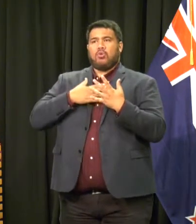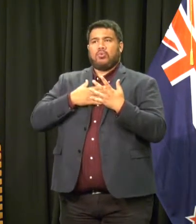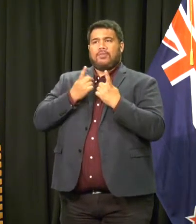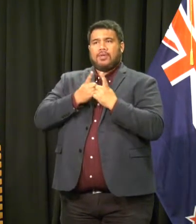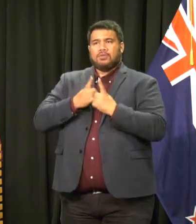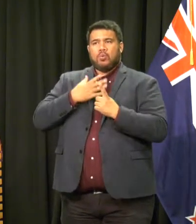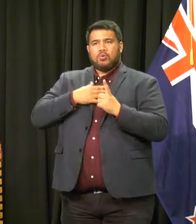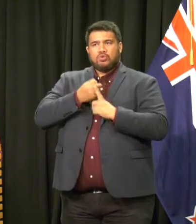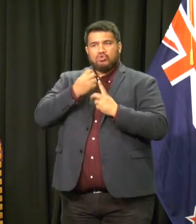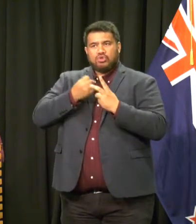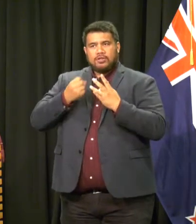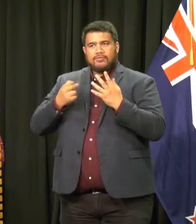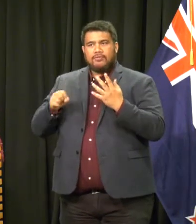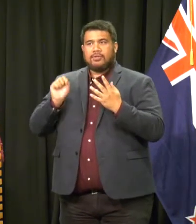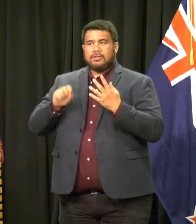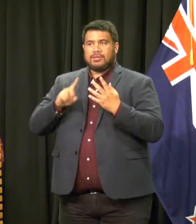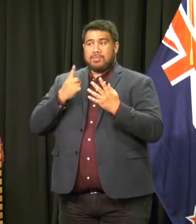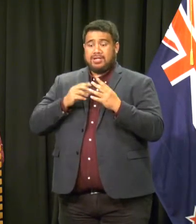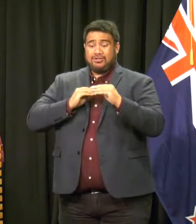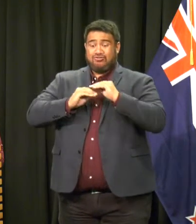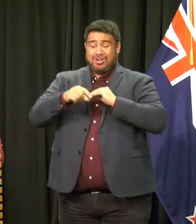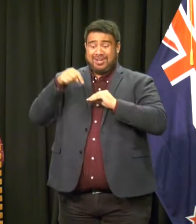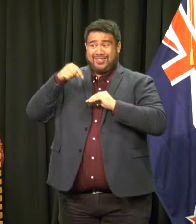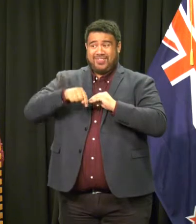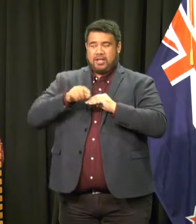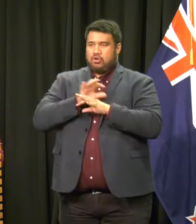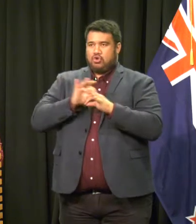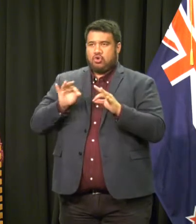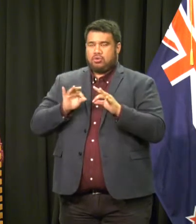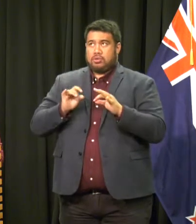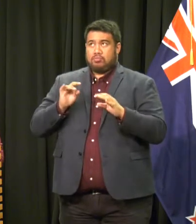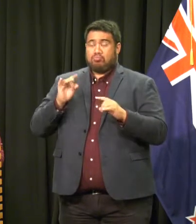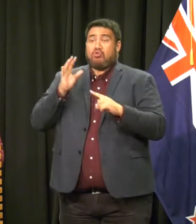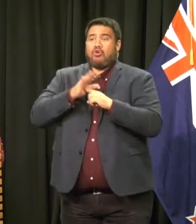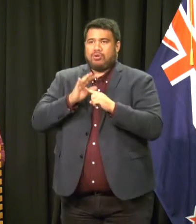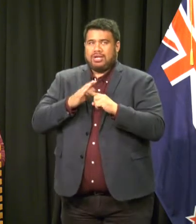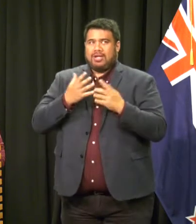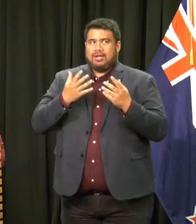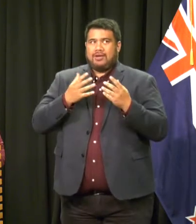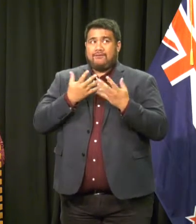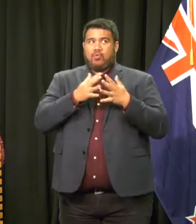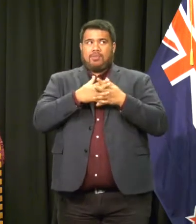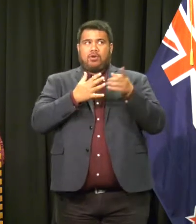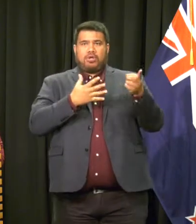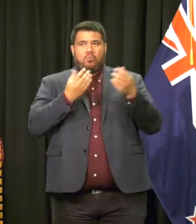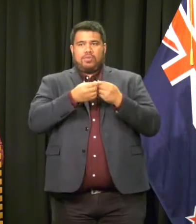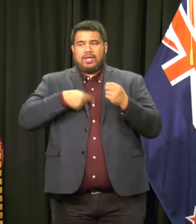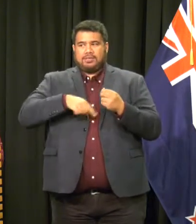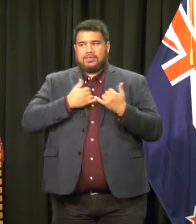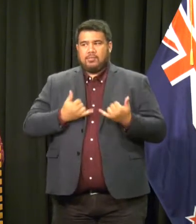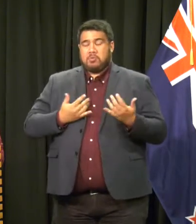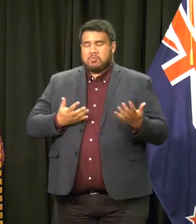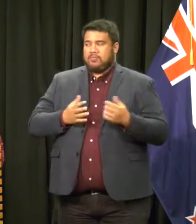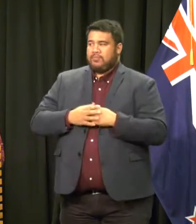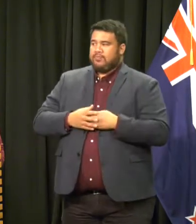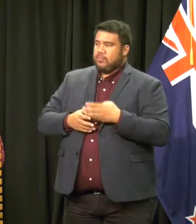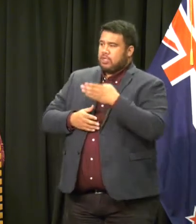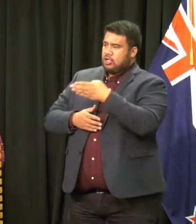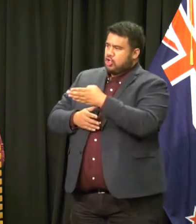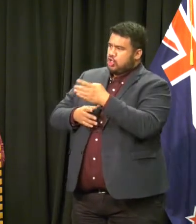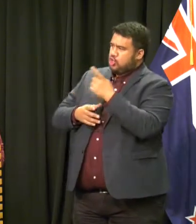interests, but certainly trade hasn't been a particular priority for the current administration. Do you have any message for the